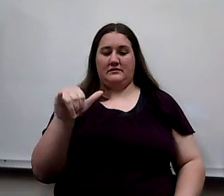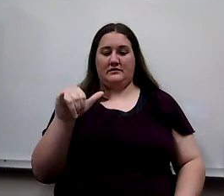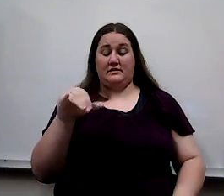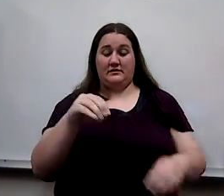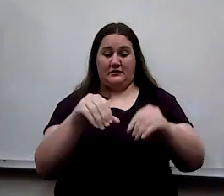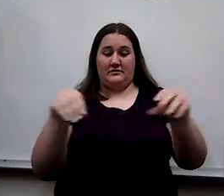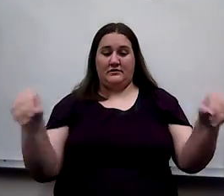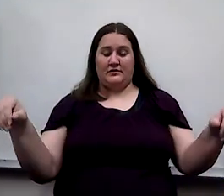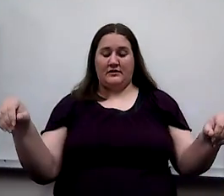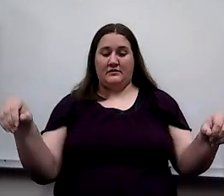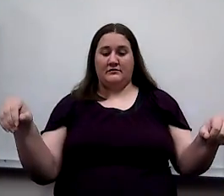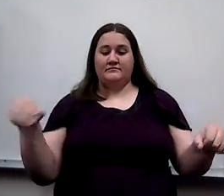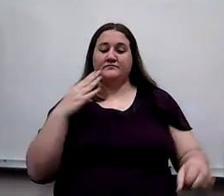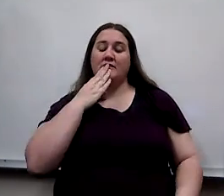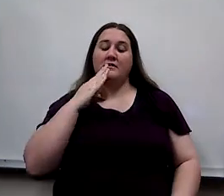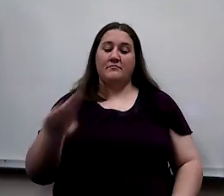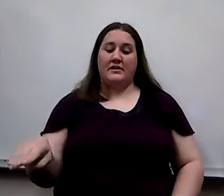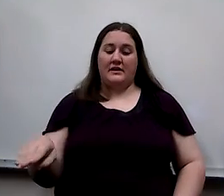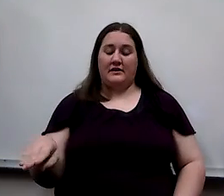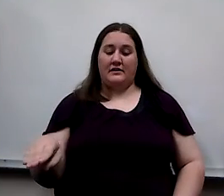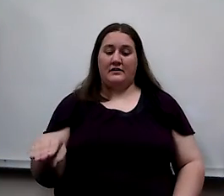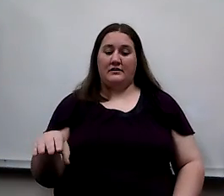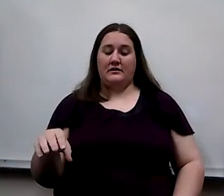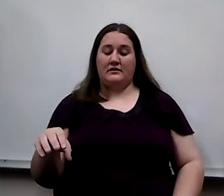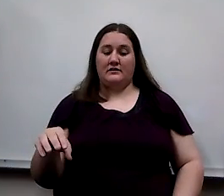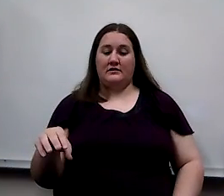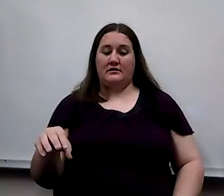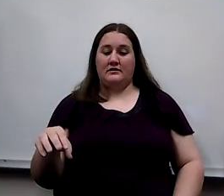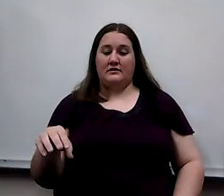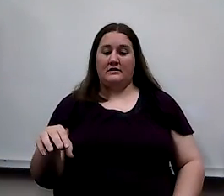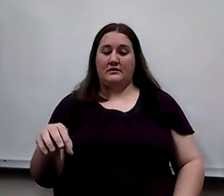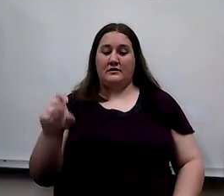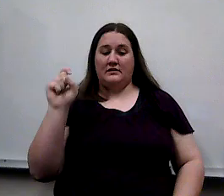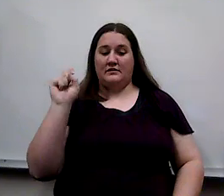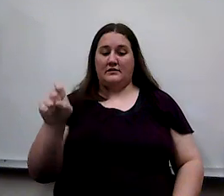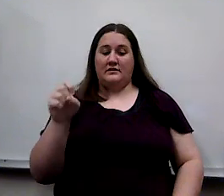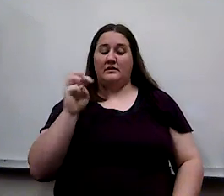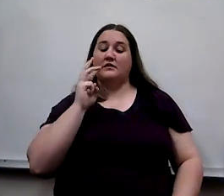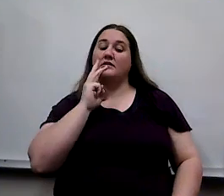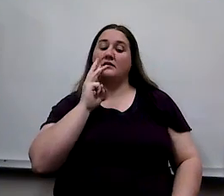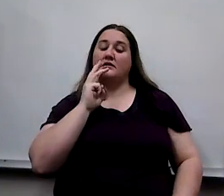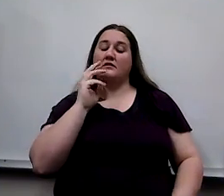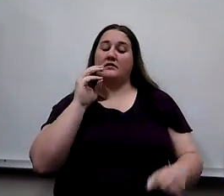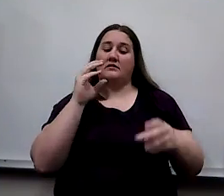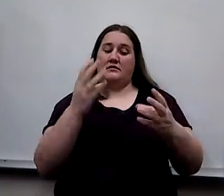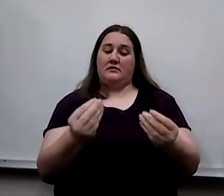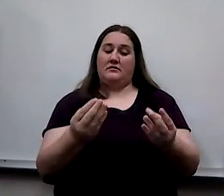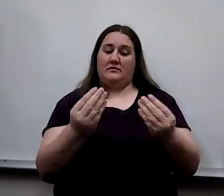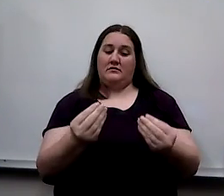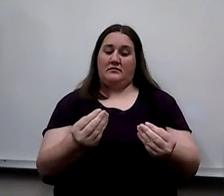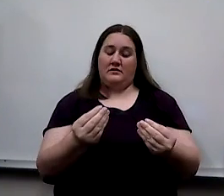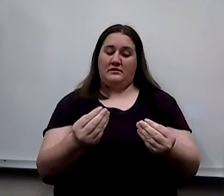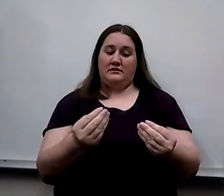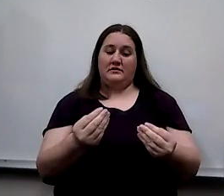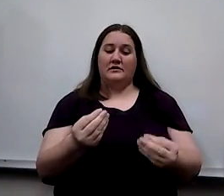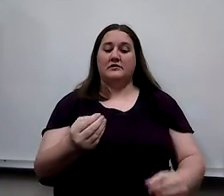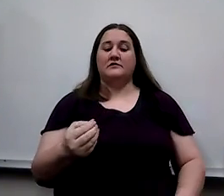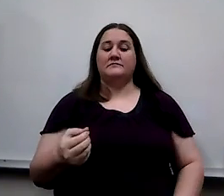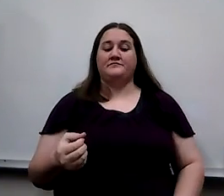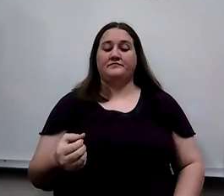does not retain moisture. Pick a sunny location as roses like the sun. If you do not have the right soil in